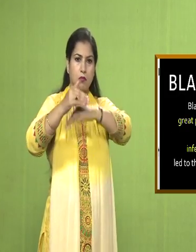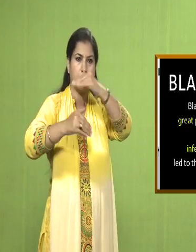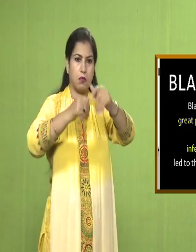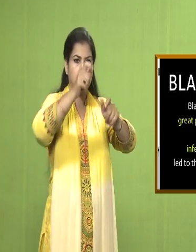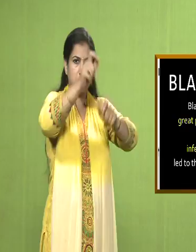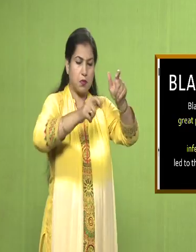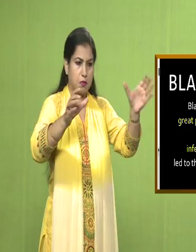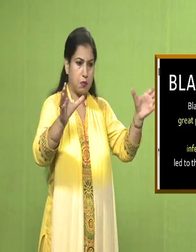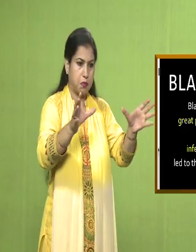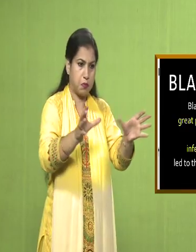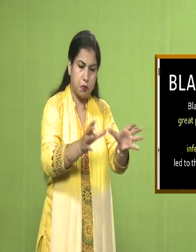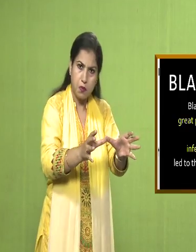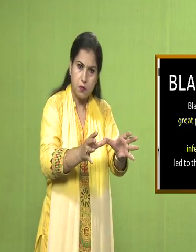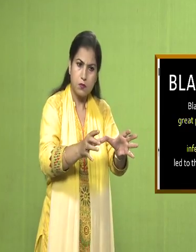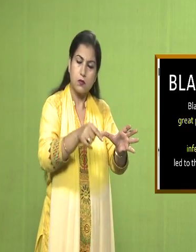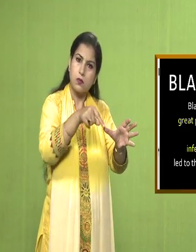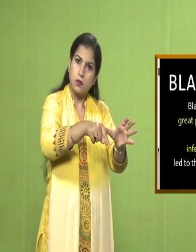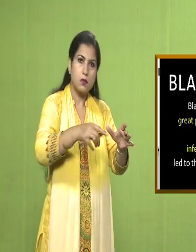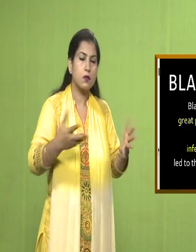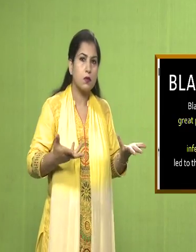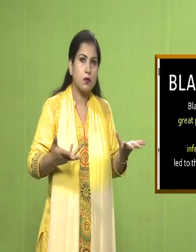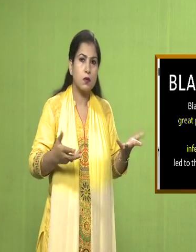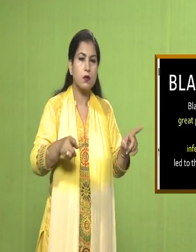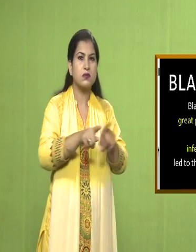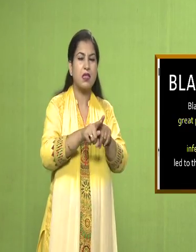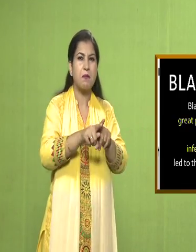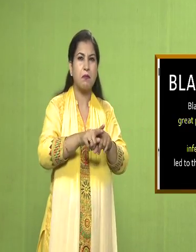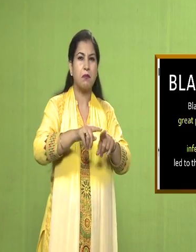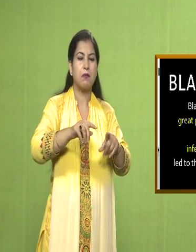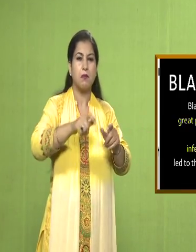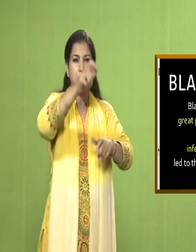Black Death, also called as Great Plague